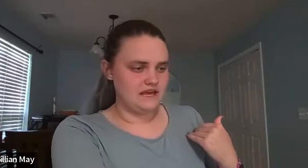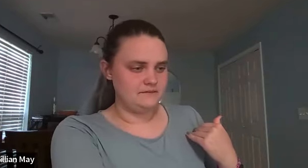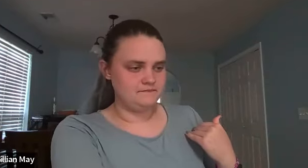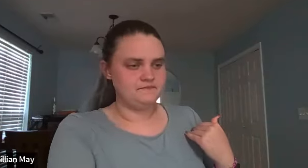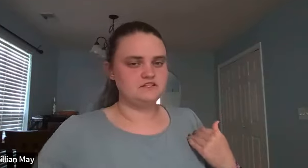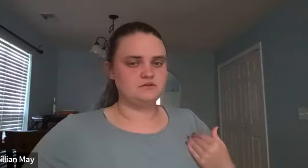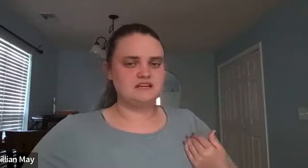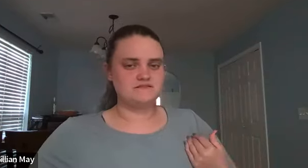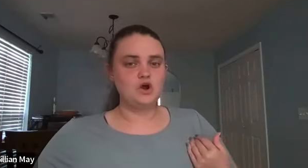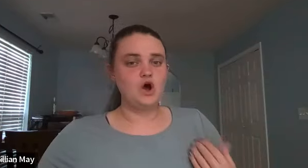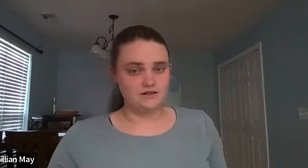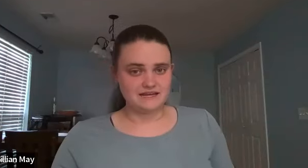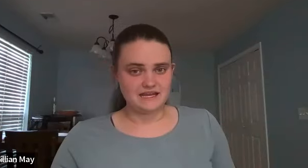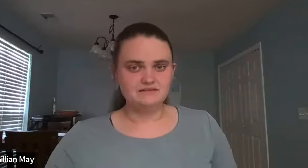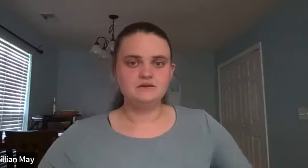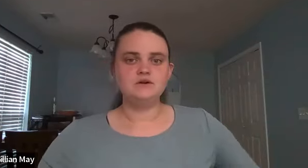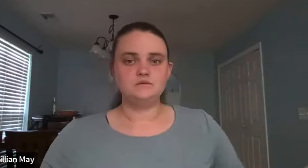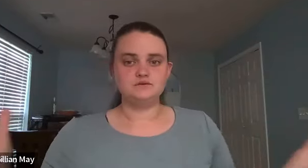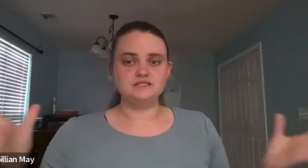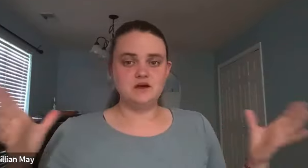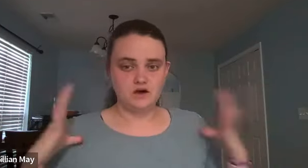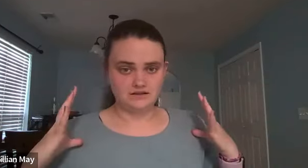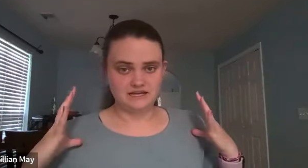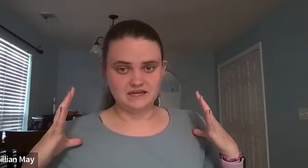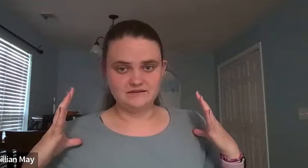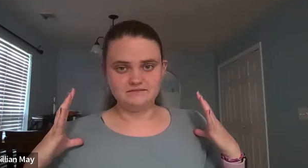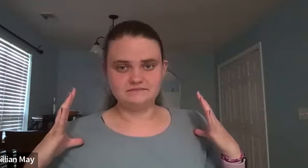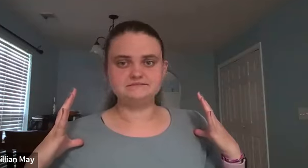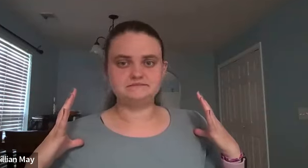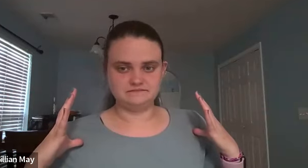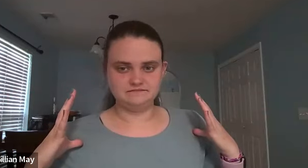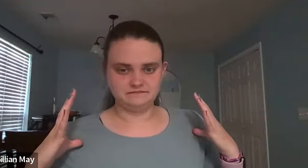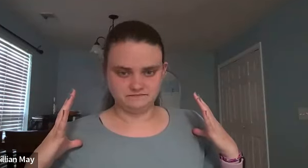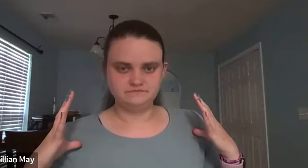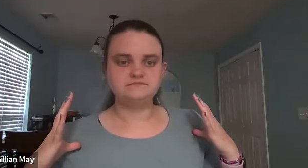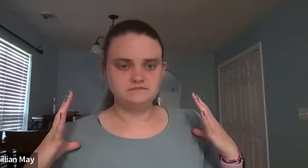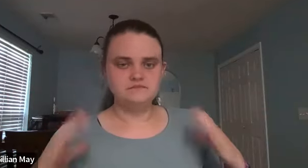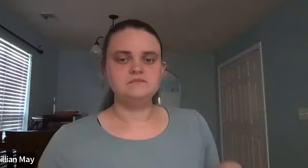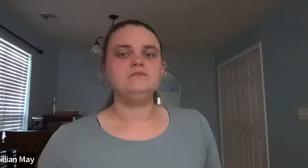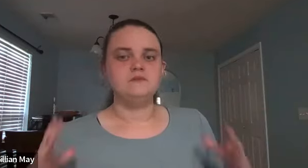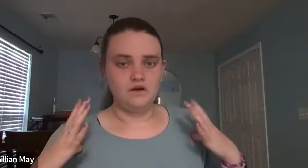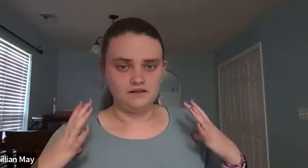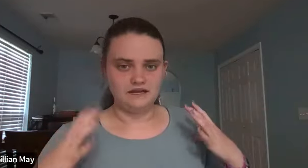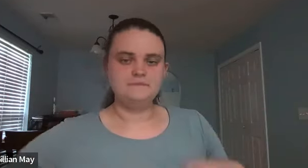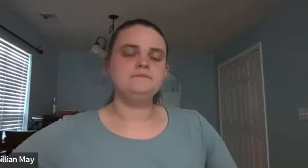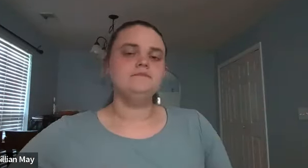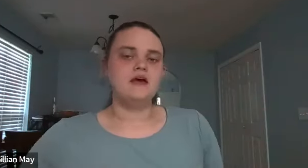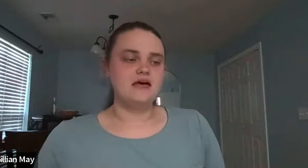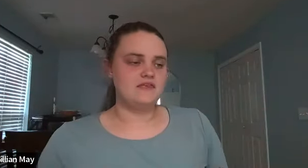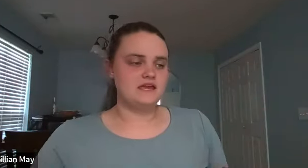holiday. So our sign for holiday, which was holiday. Holiday. And then